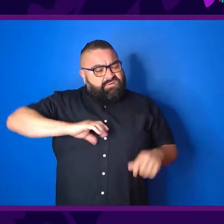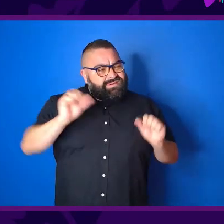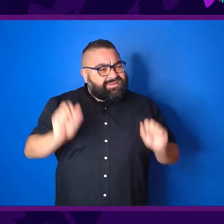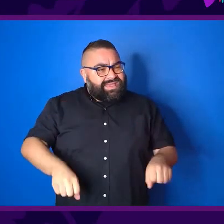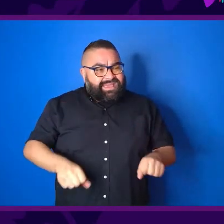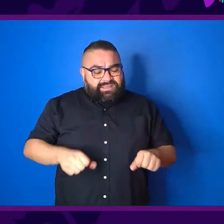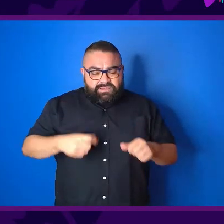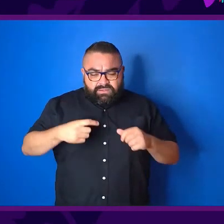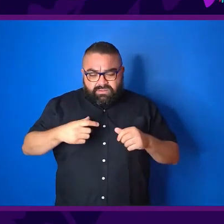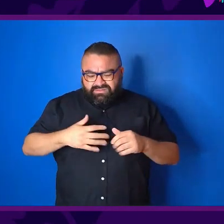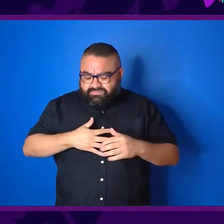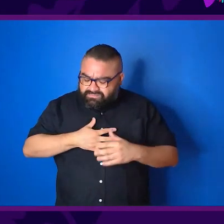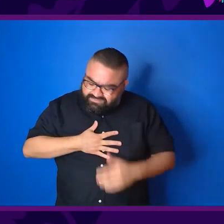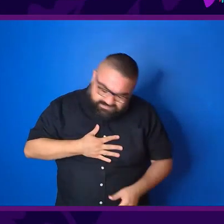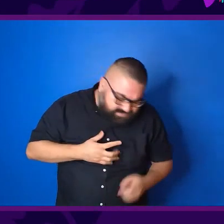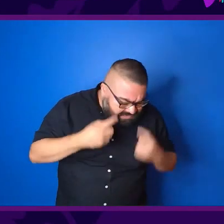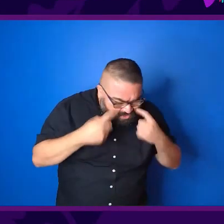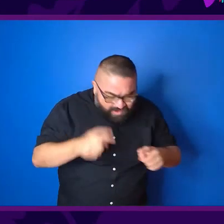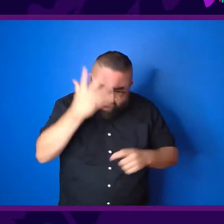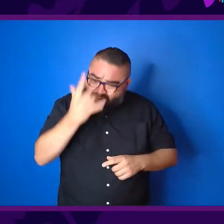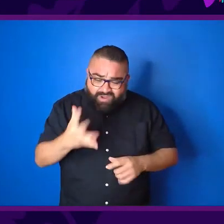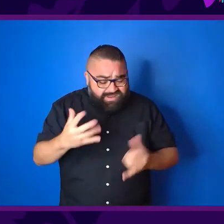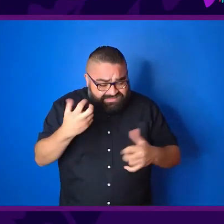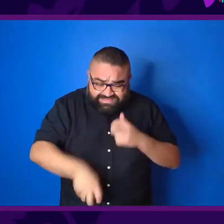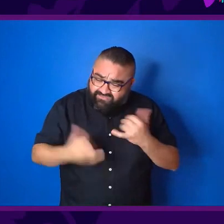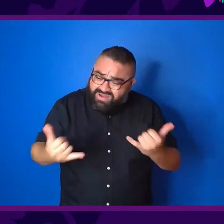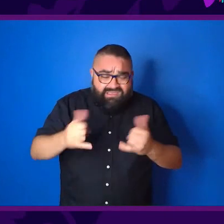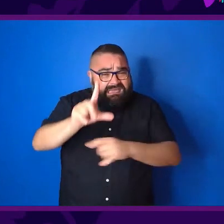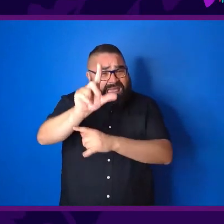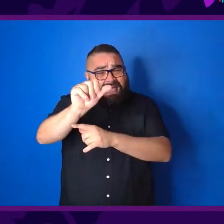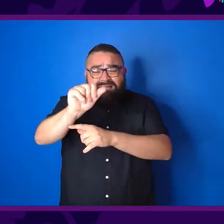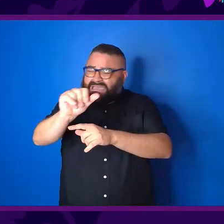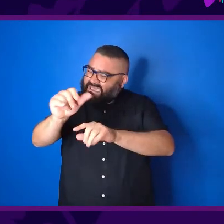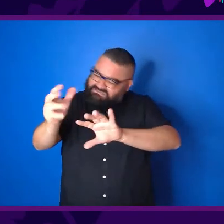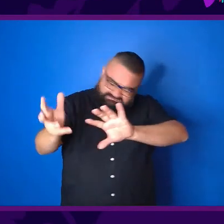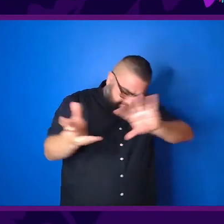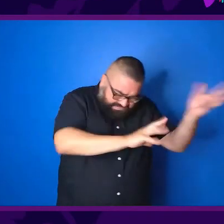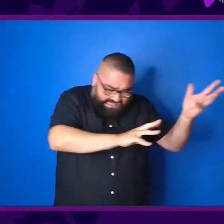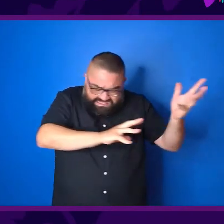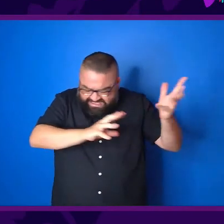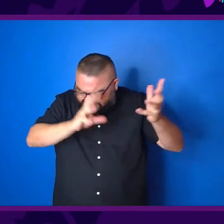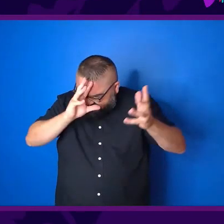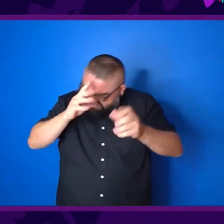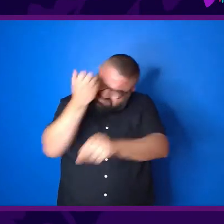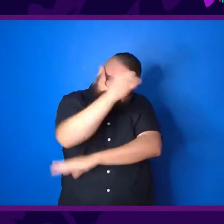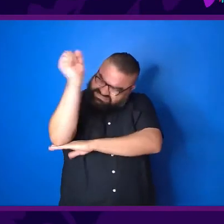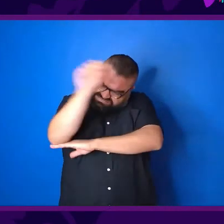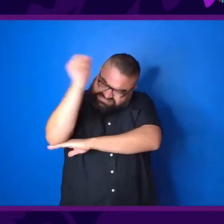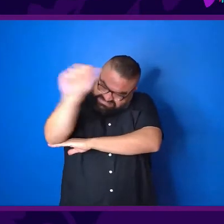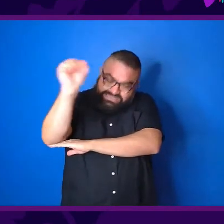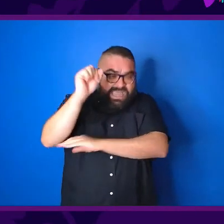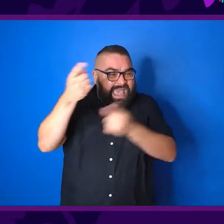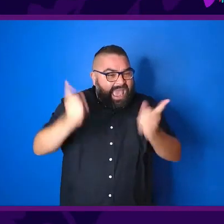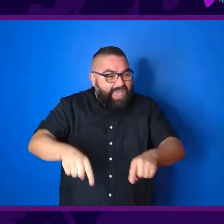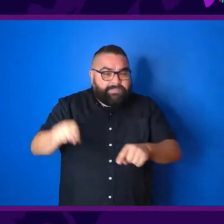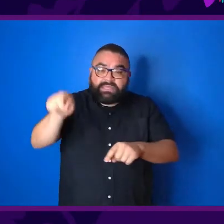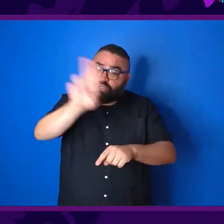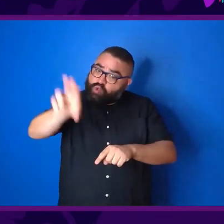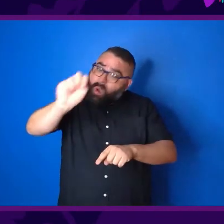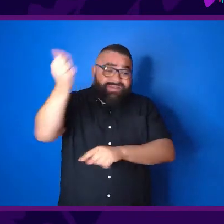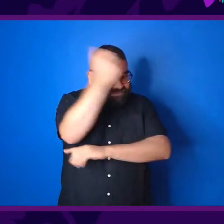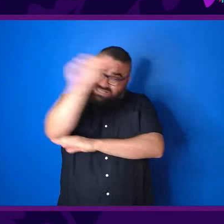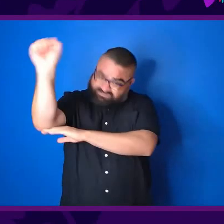now. LA's exploding. The country is exploding. As I say this to you, I've been trying to make people understand, but